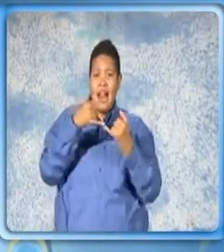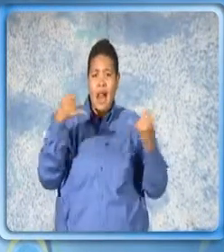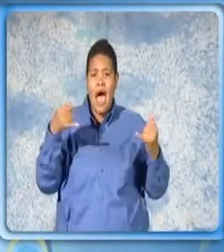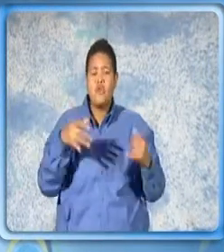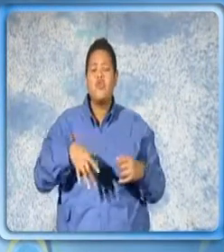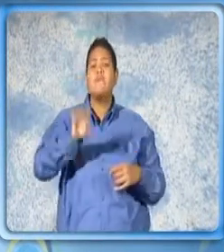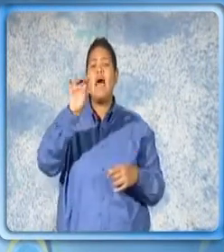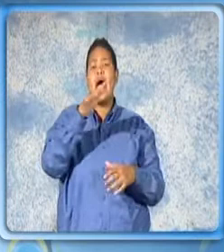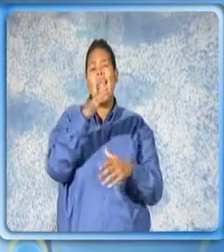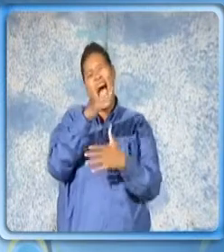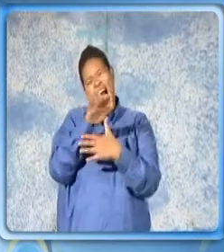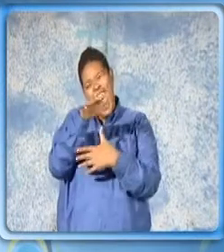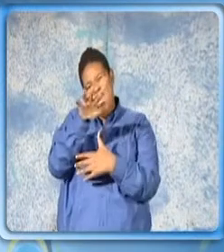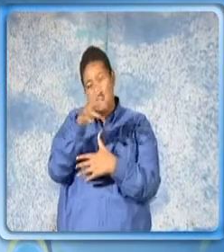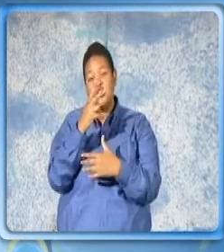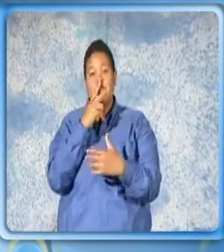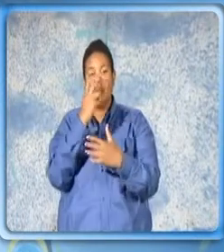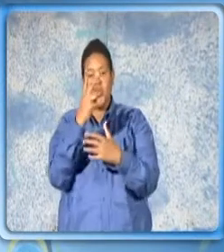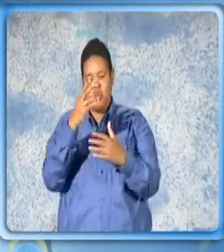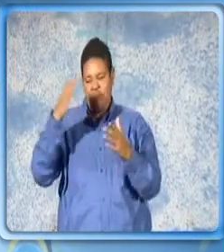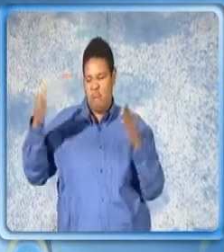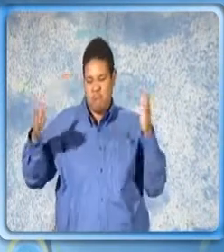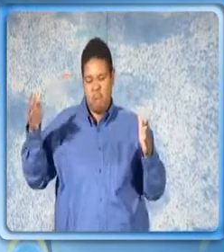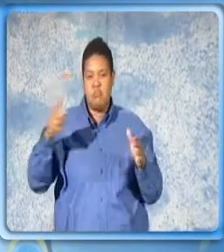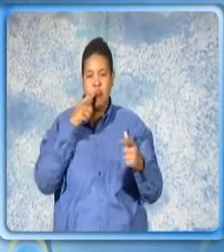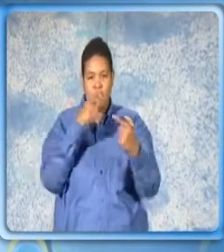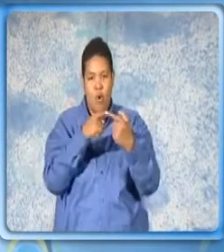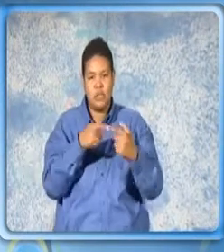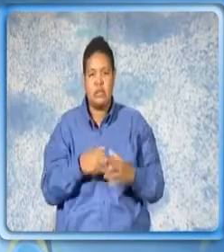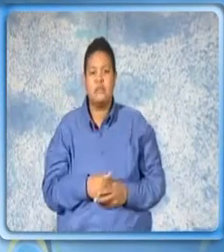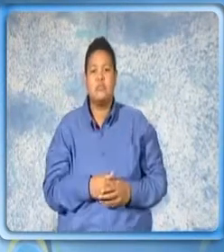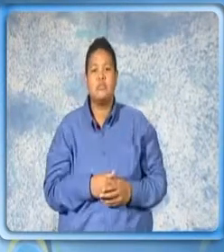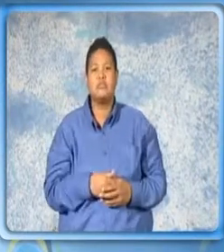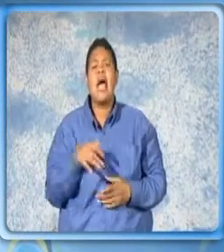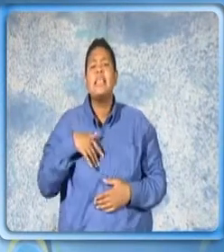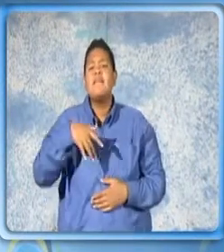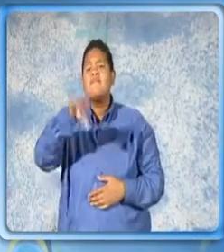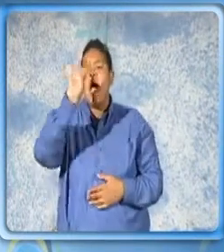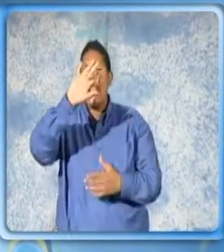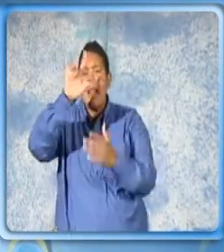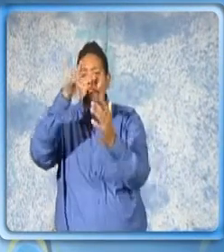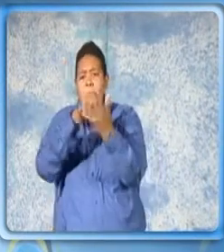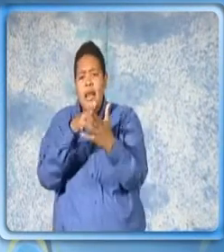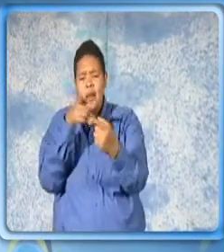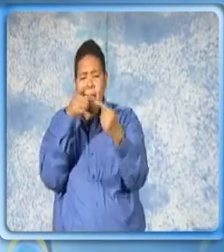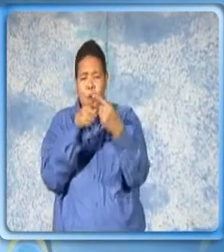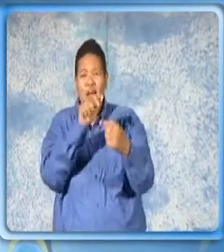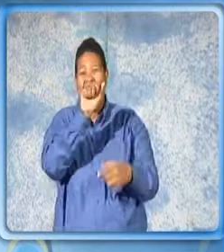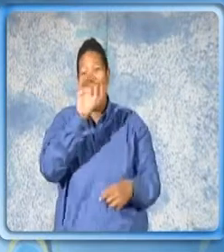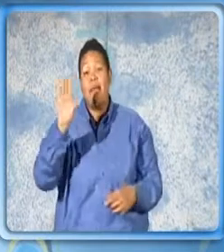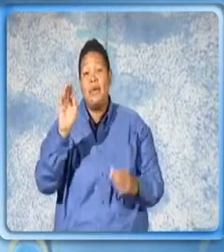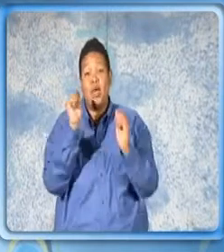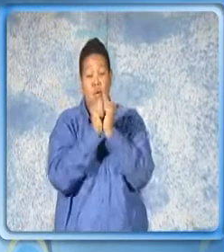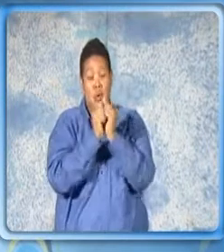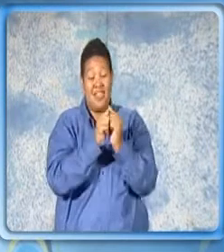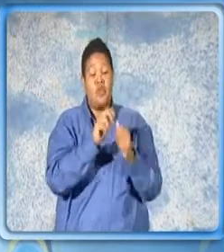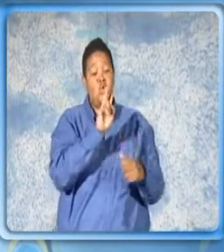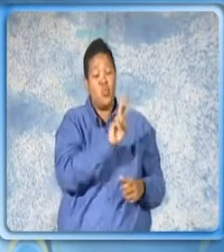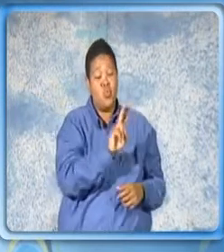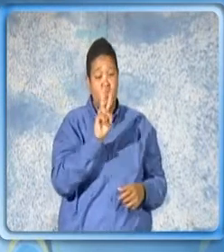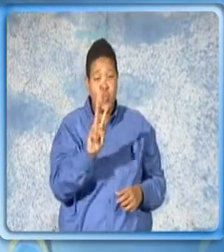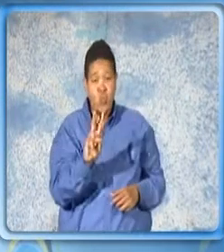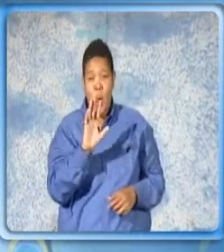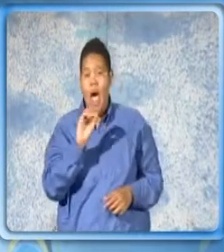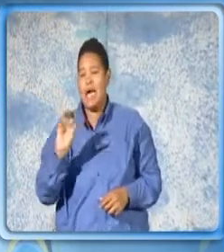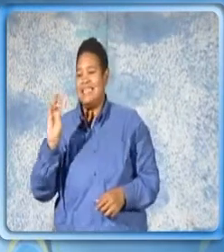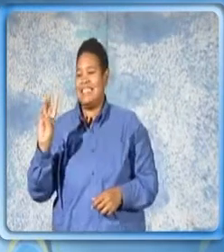average of the two endpoints. Let us find the midpoint of the line AB with coordinates 2, 2, and